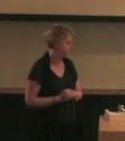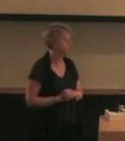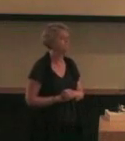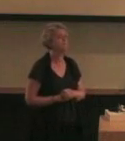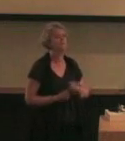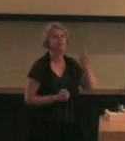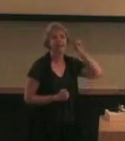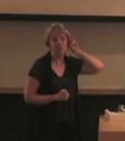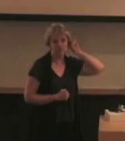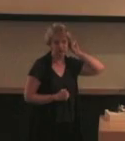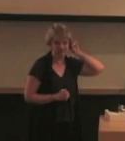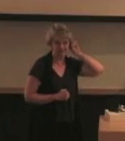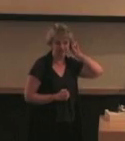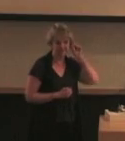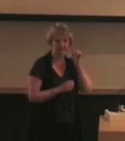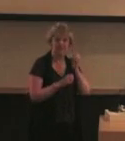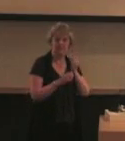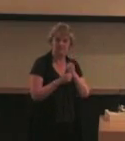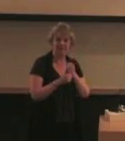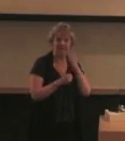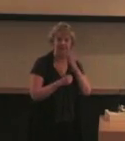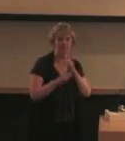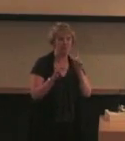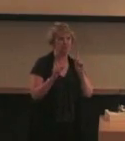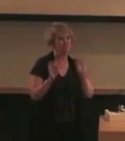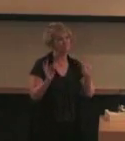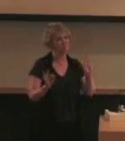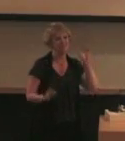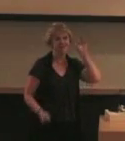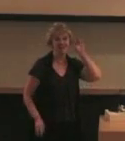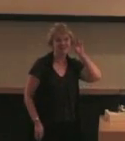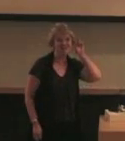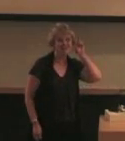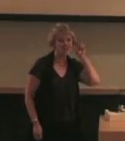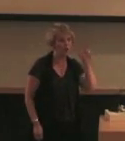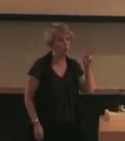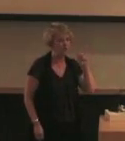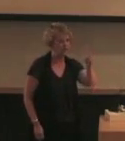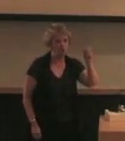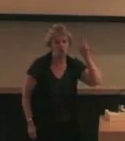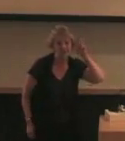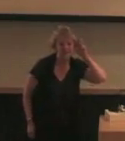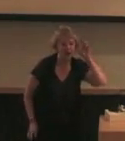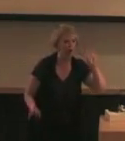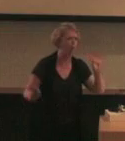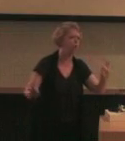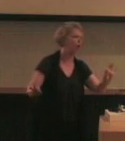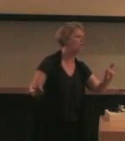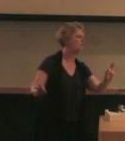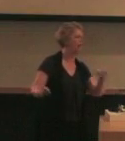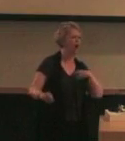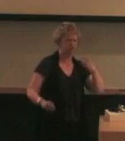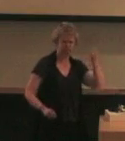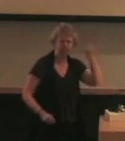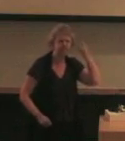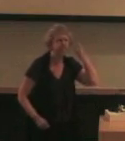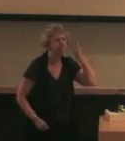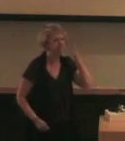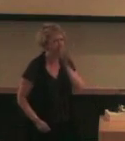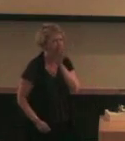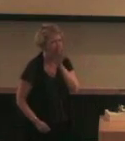Hearing aids make a deaf person hear. Some people just say, here, put on a hearing aid, put it right on, and then you can understand what I'm